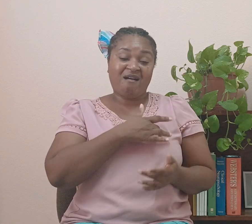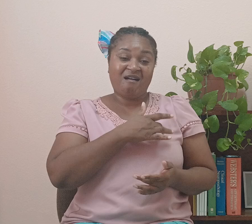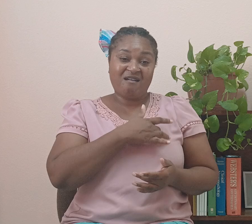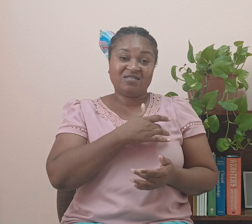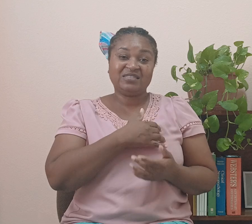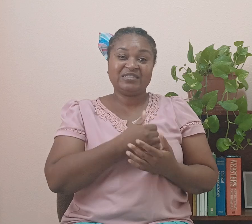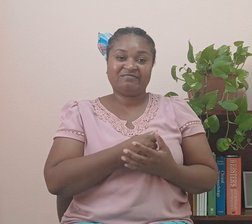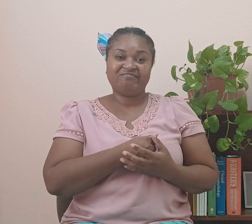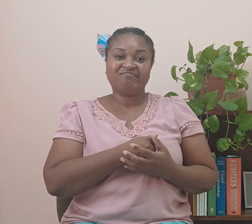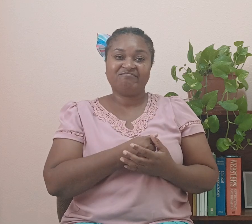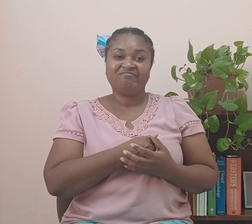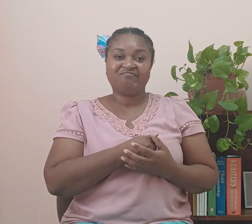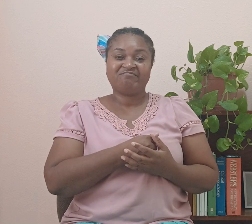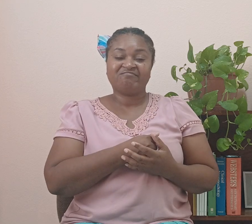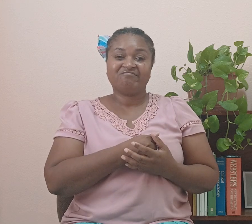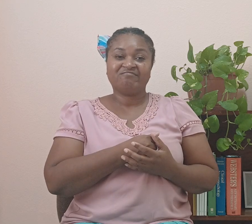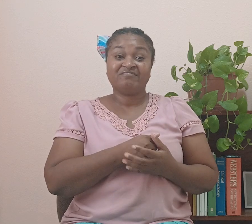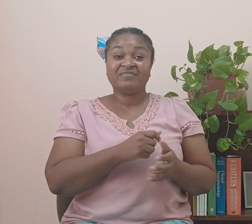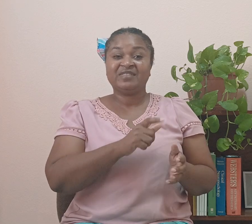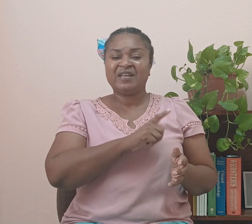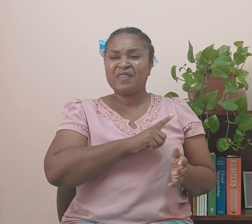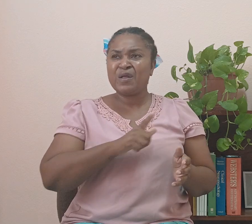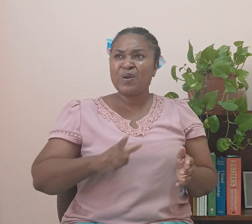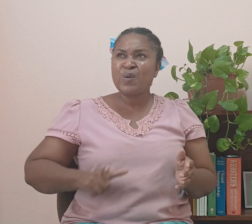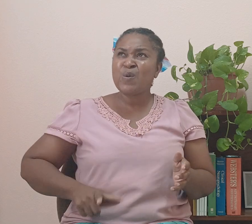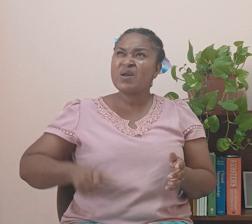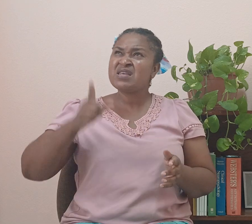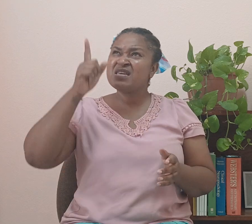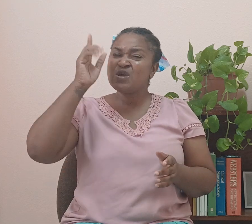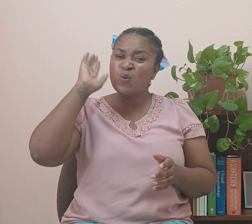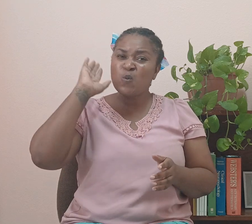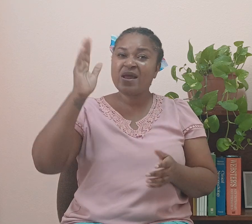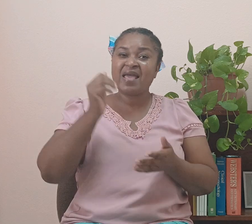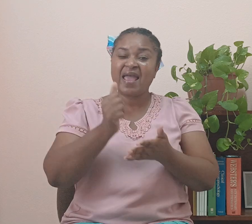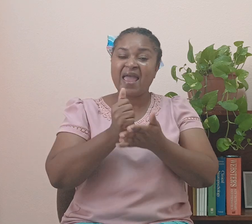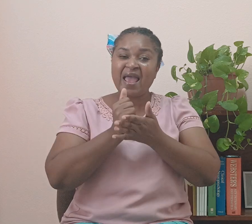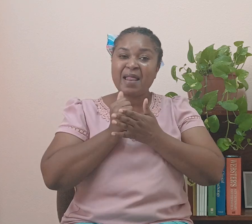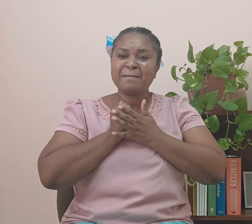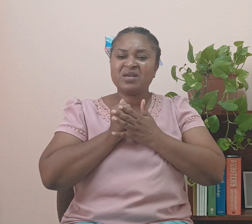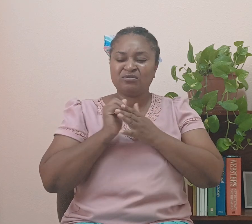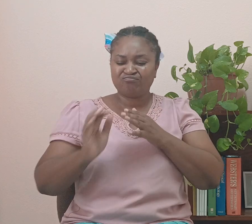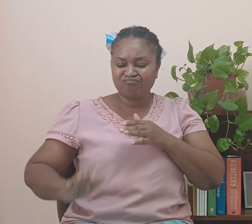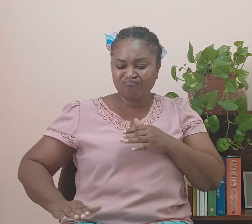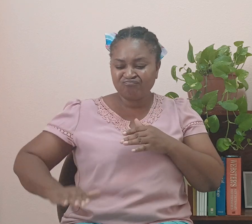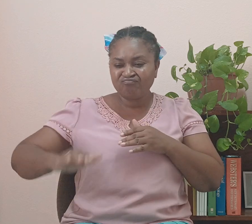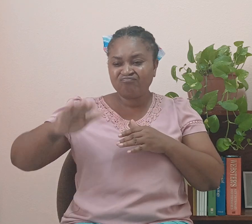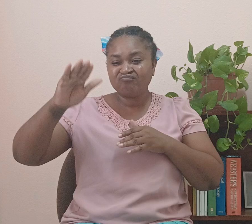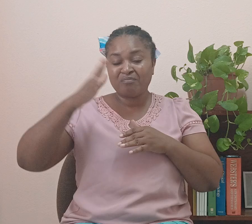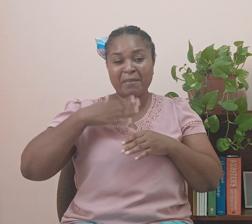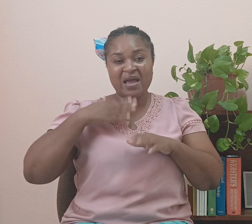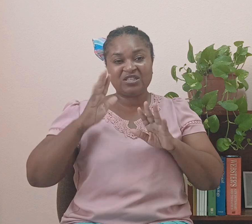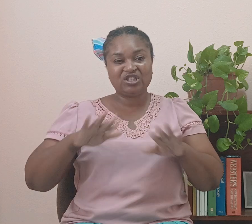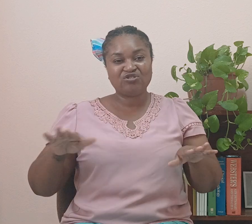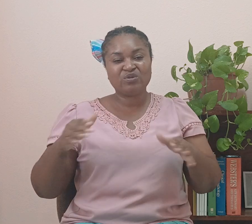The Lord will help me to raise my children in a godly way.